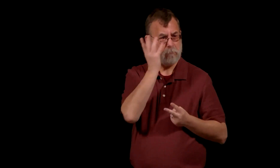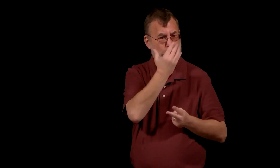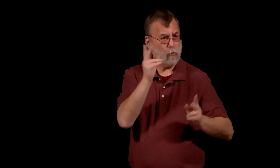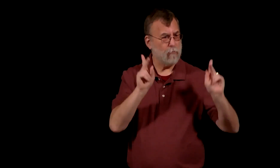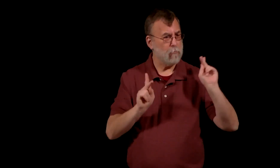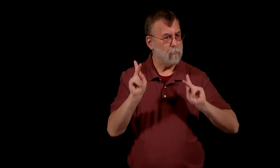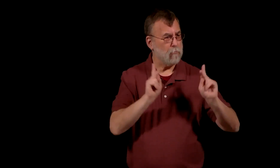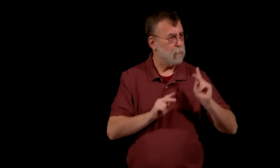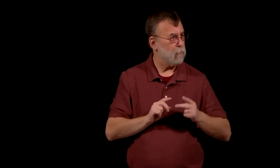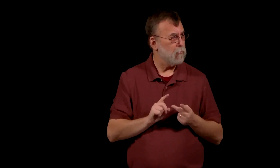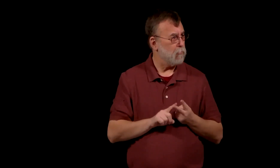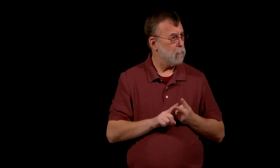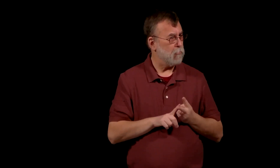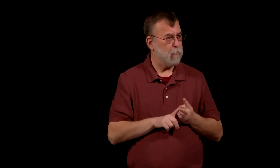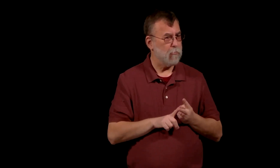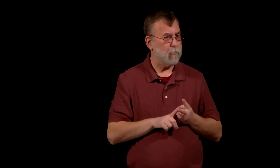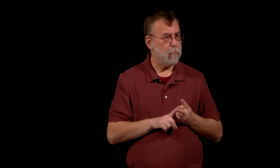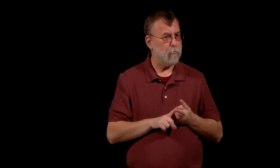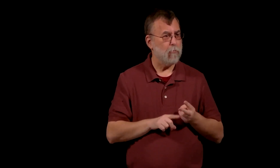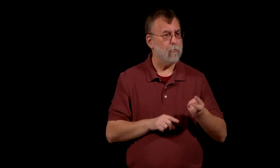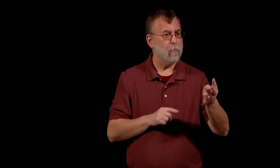on earth. Beautiful people.